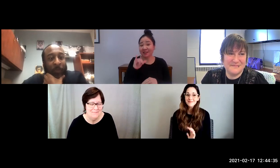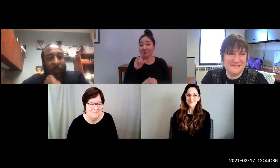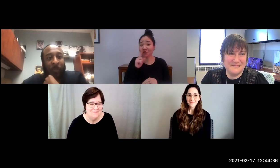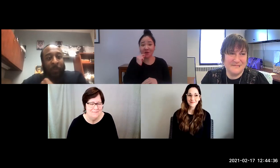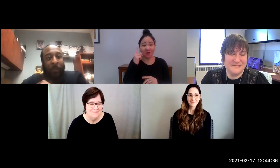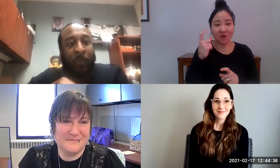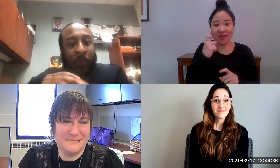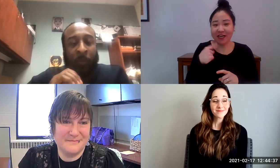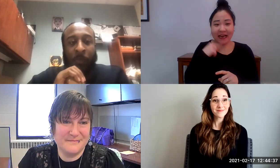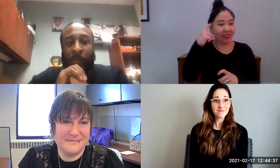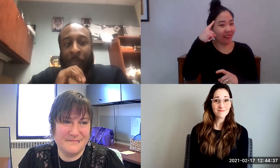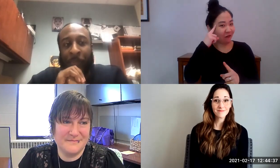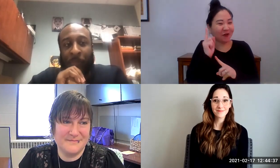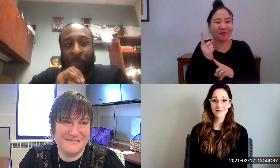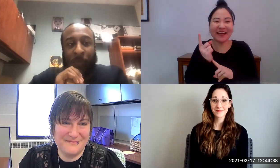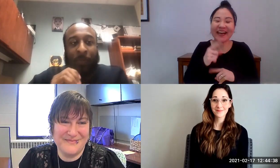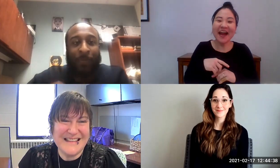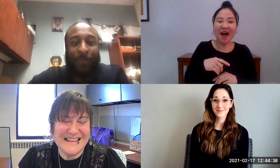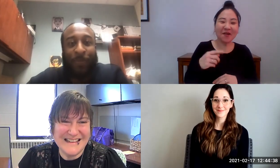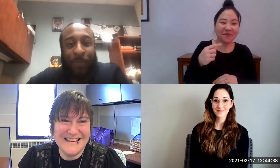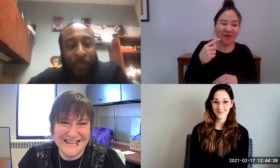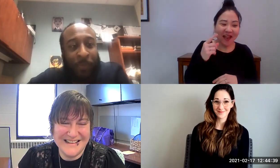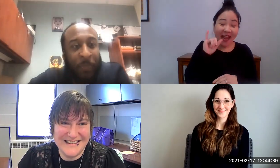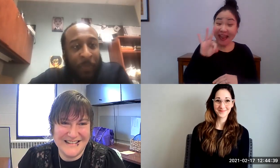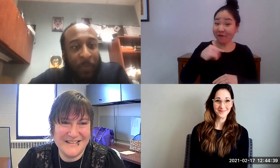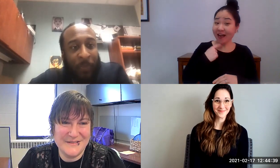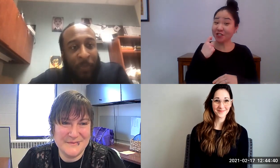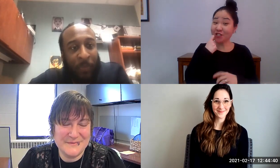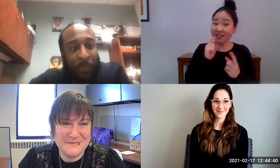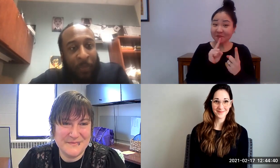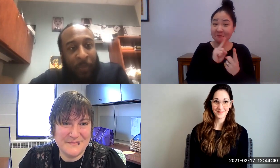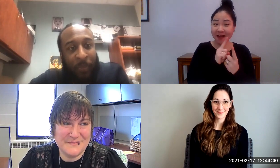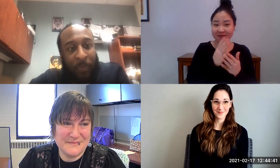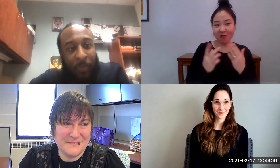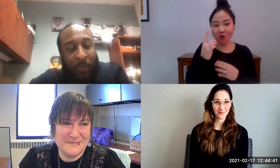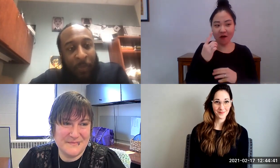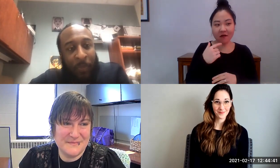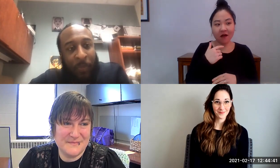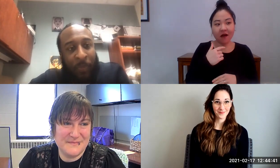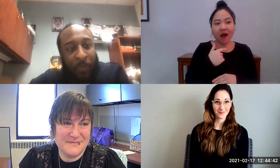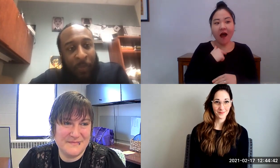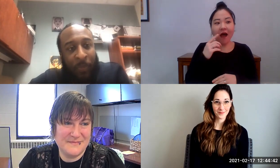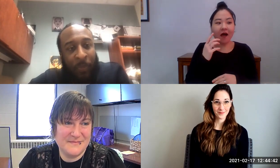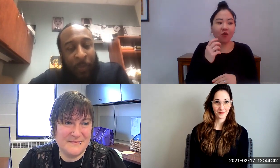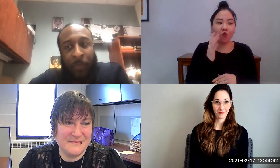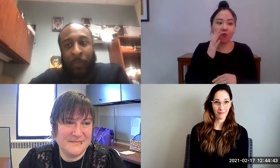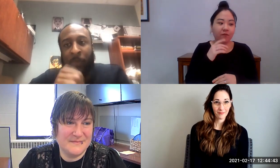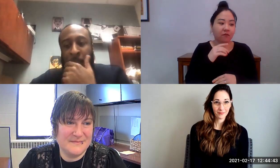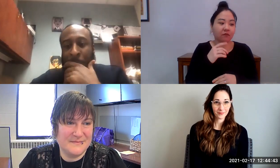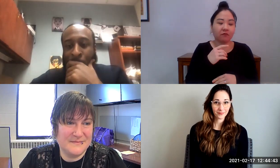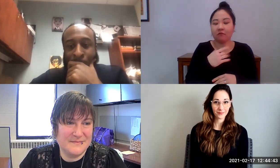Yeah, I think that's a really cool question. I had to think for a minute. If I just met someone,